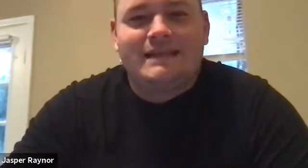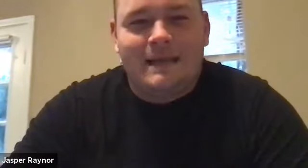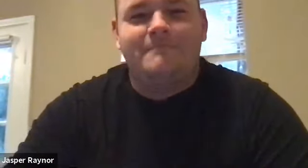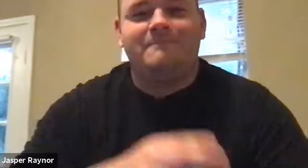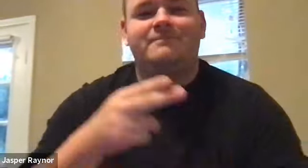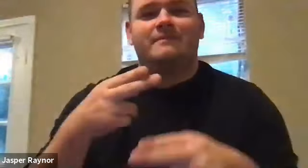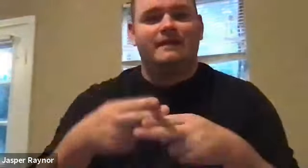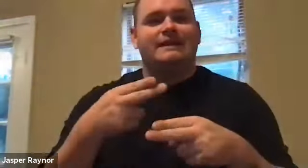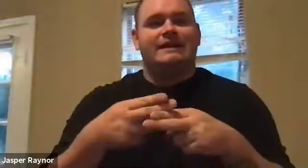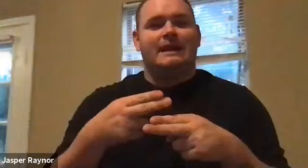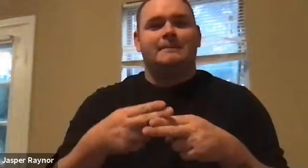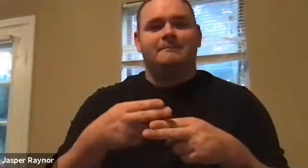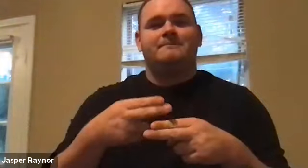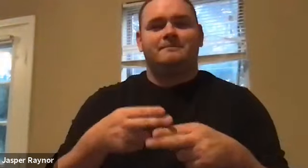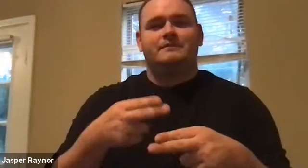Name. Name.